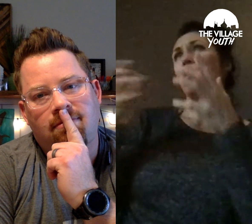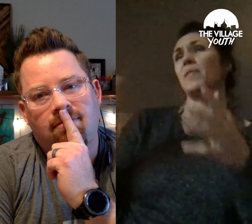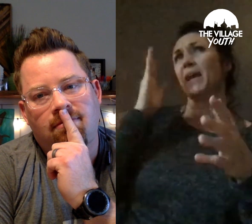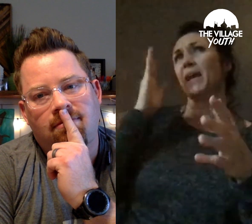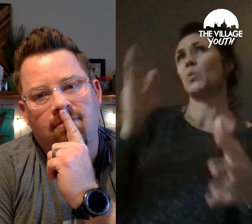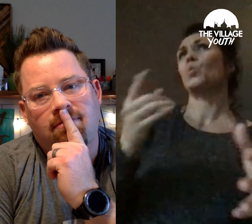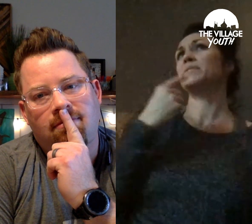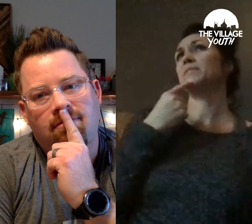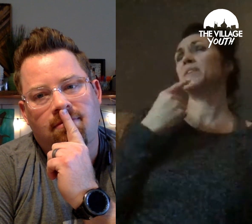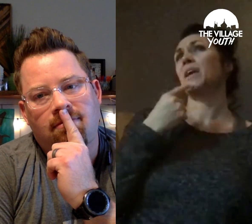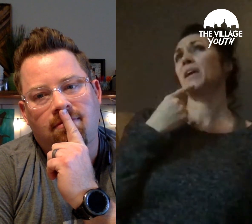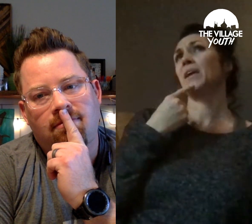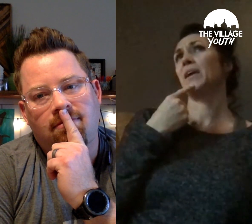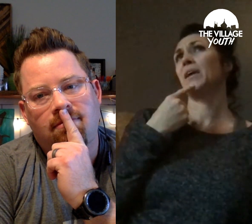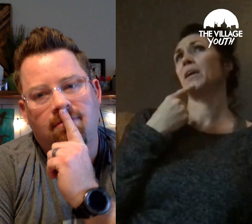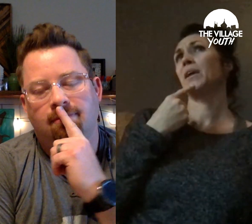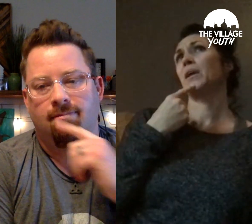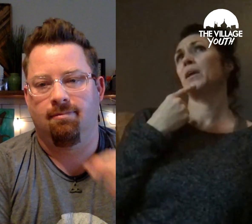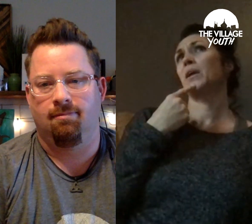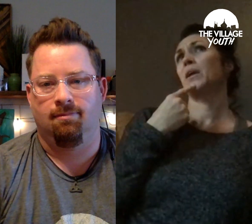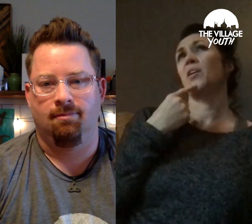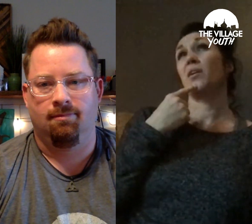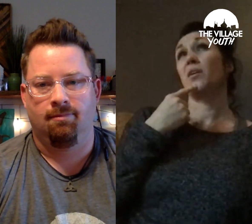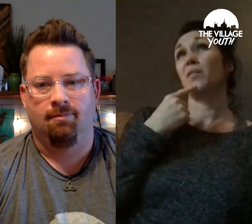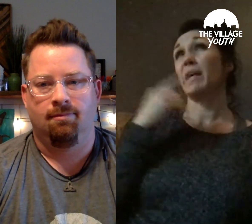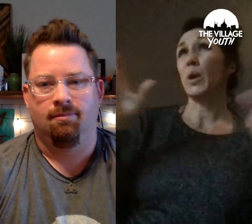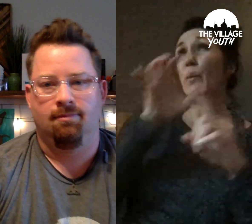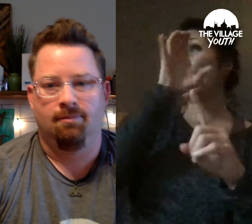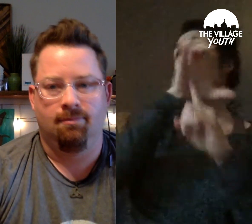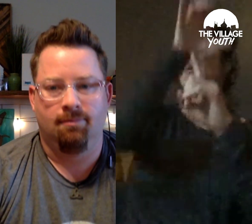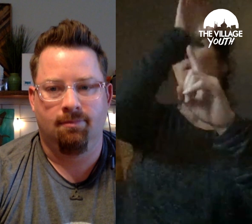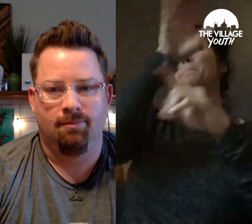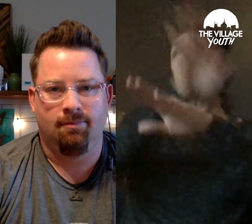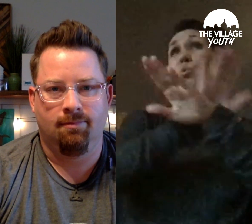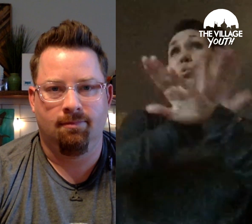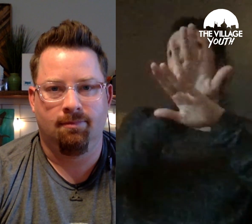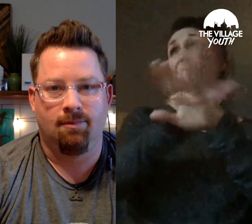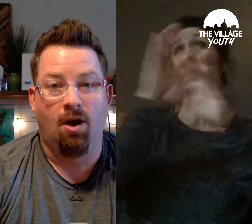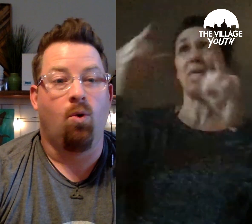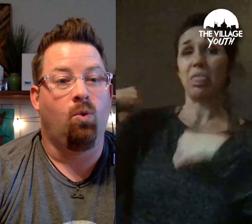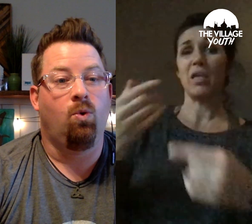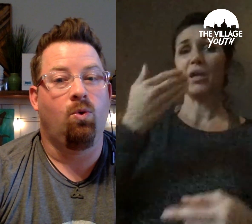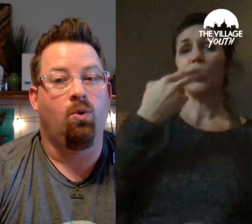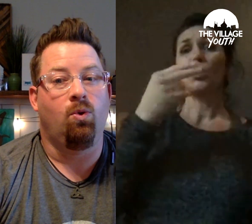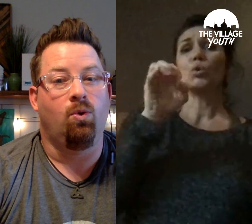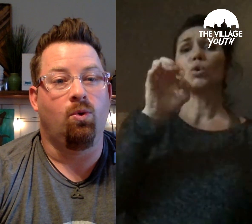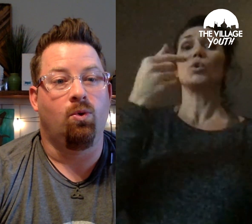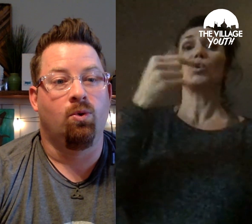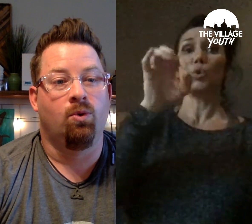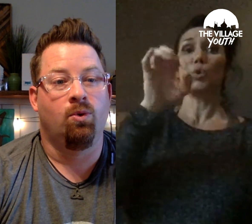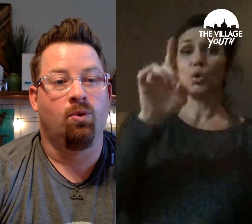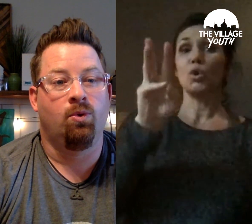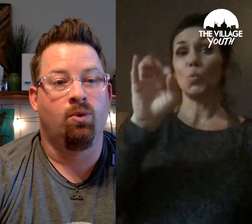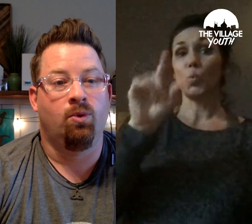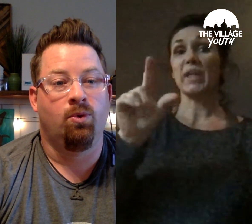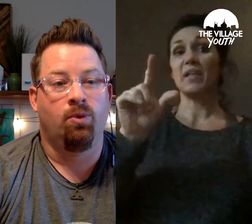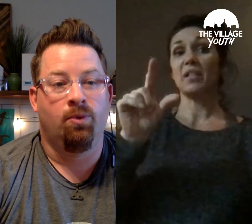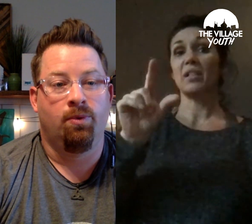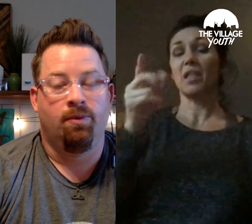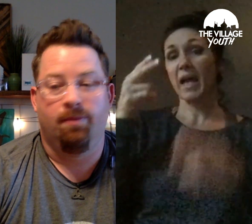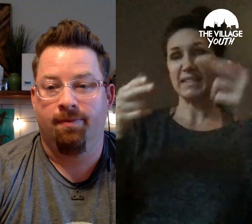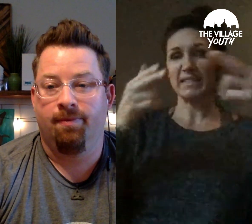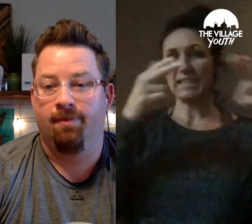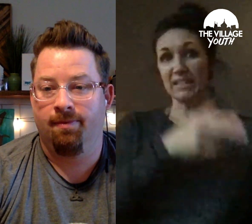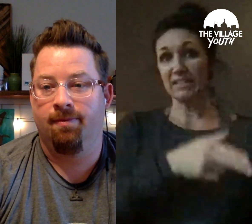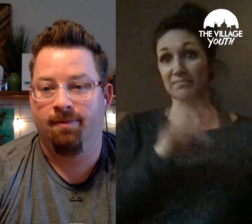probably of all time ever invented, Good Will Hunting. Ooh. Good movie. Good